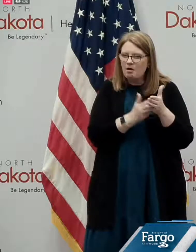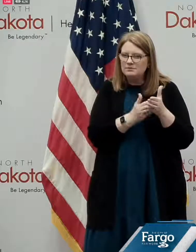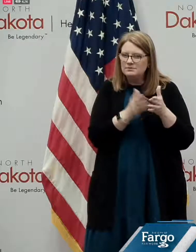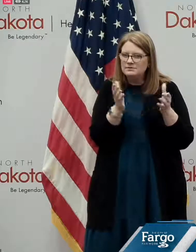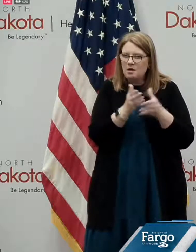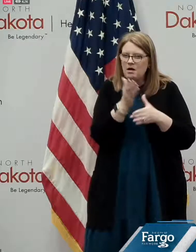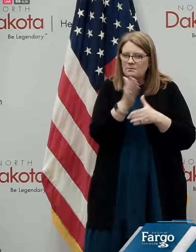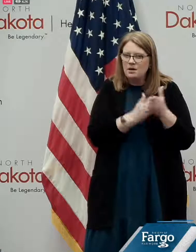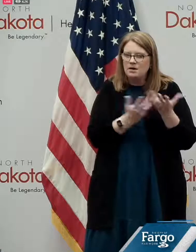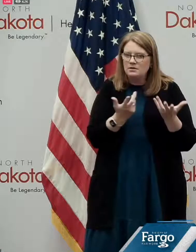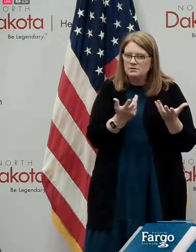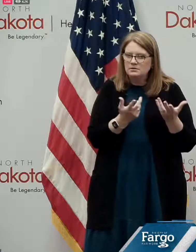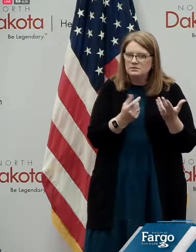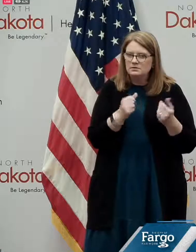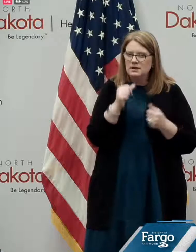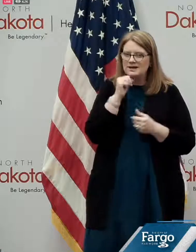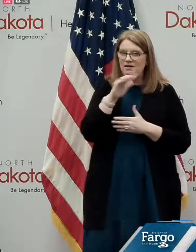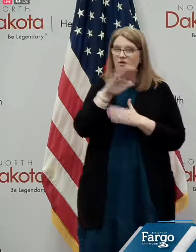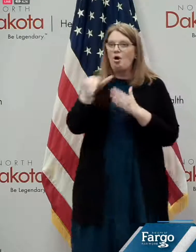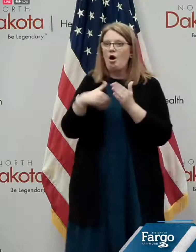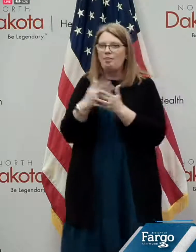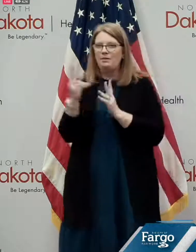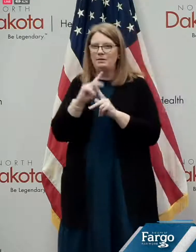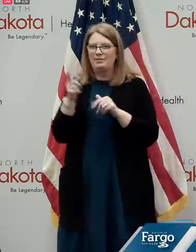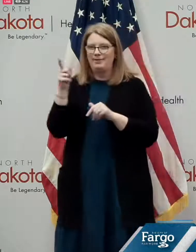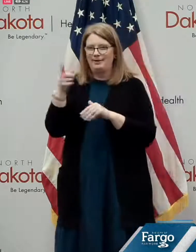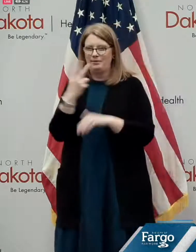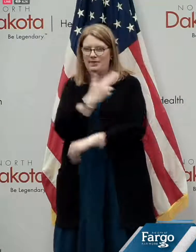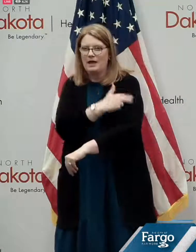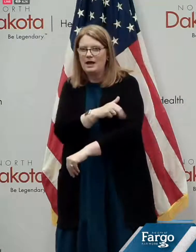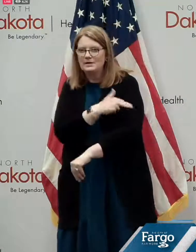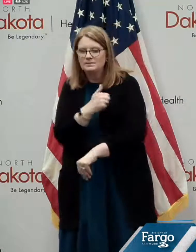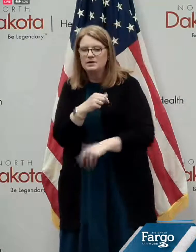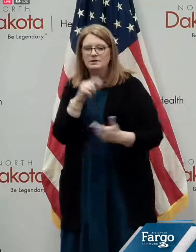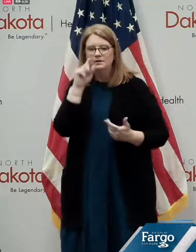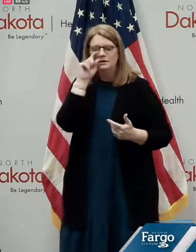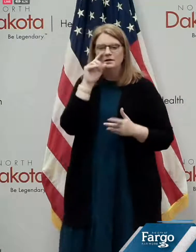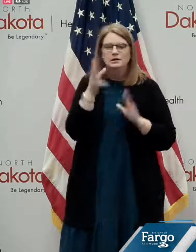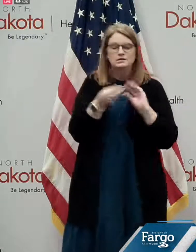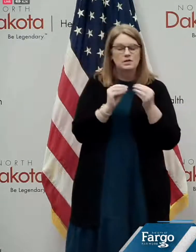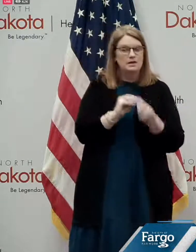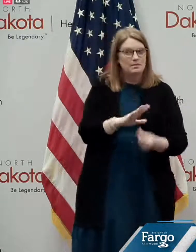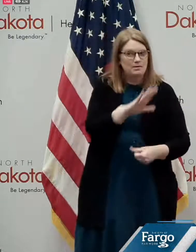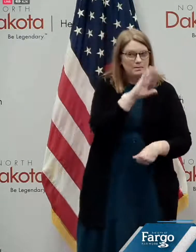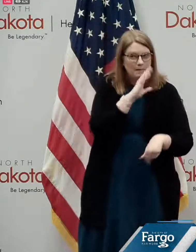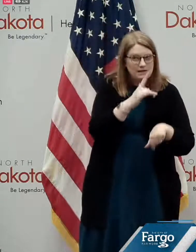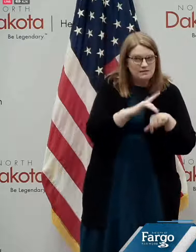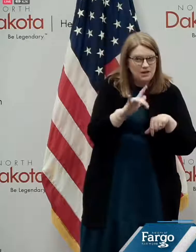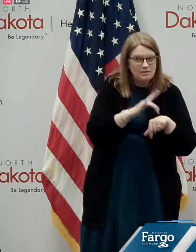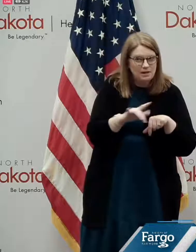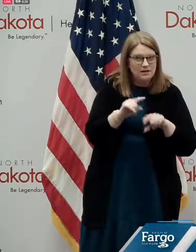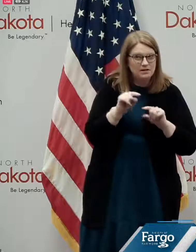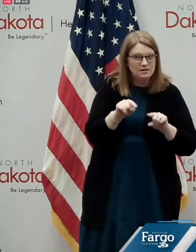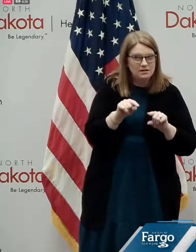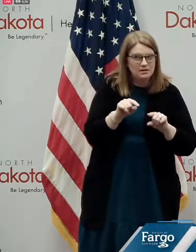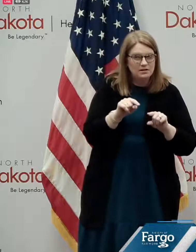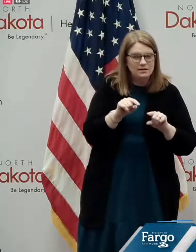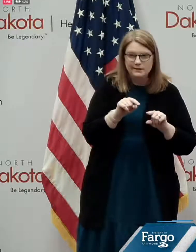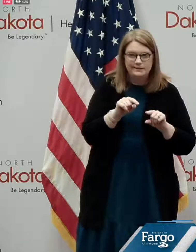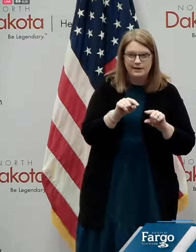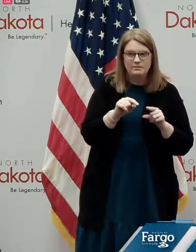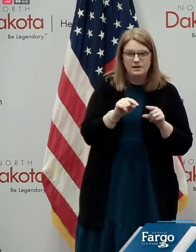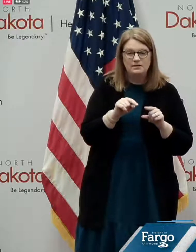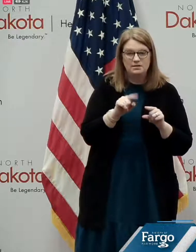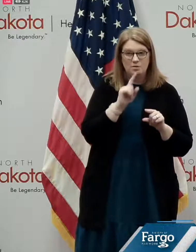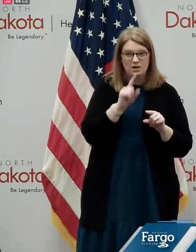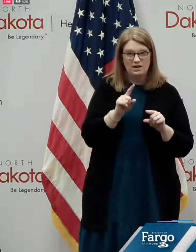1% of all occupied inpatient beds. And of course, we know that number of beds is not a fixed number because we've got surge capacity to